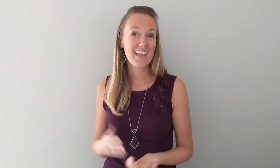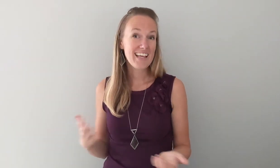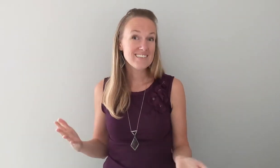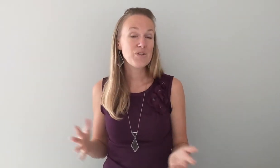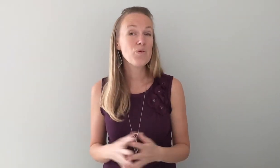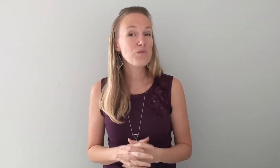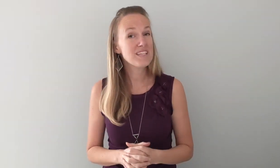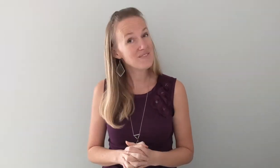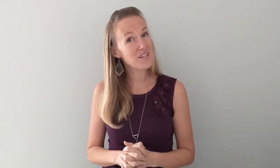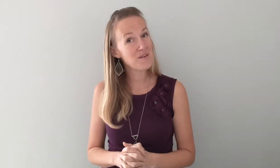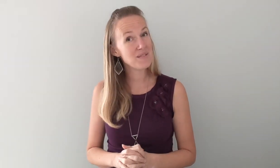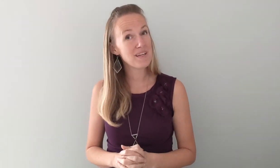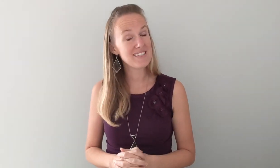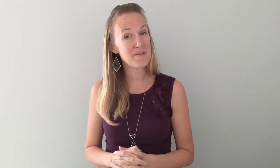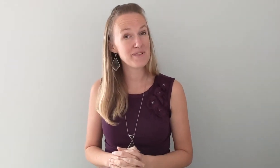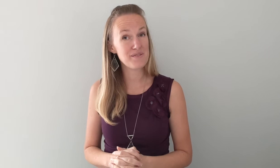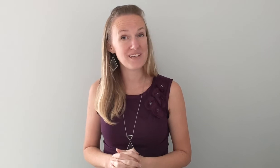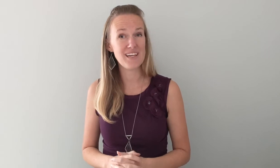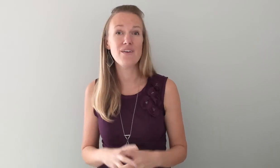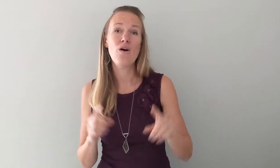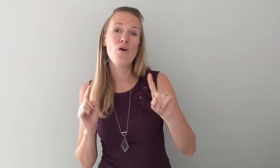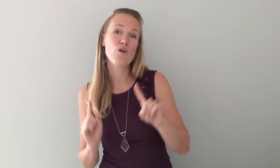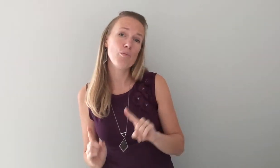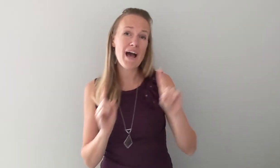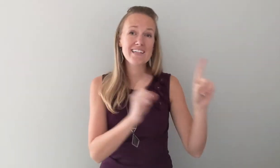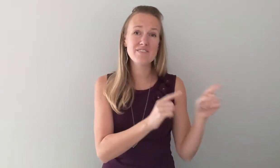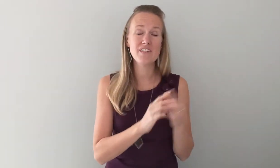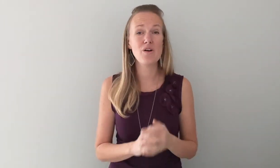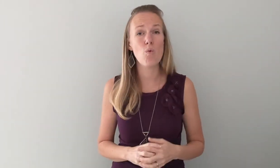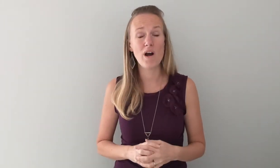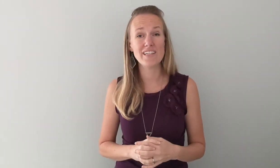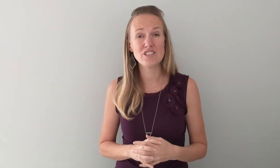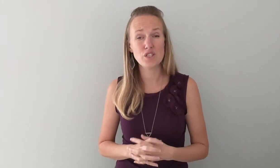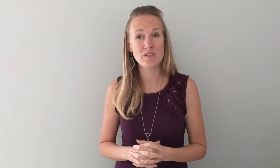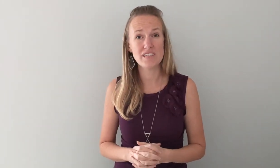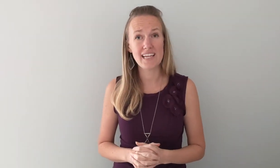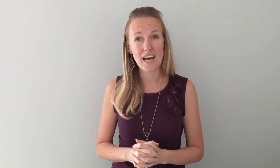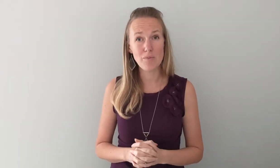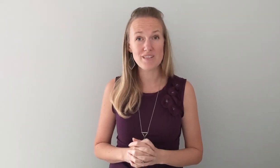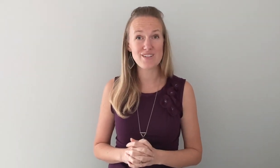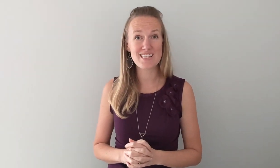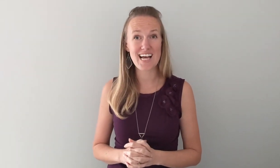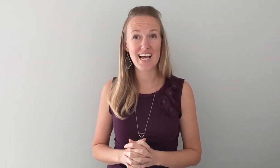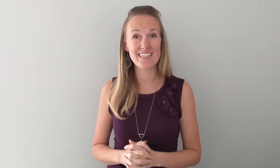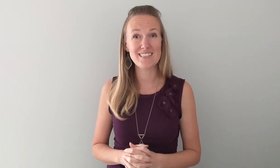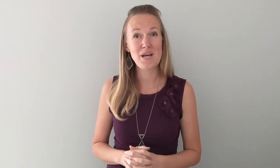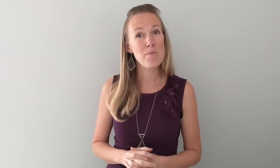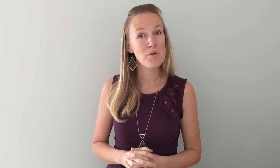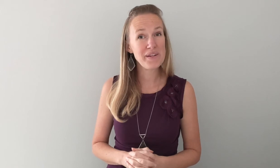Okay, so go through this video as many times as you need, or go back to video 1 and 2 if you need help with certain signs. But when you're